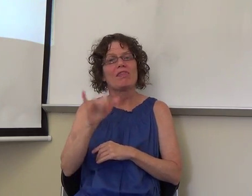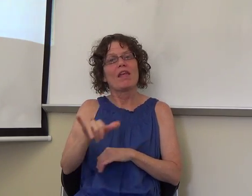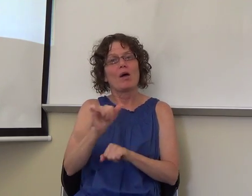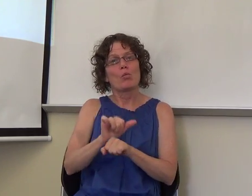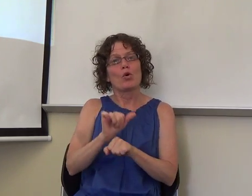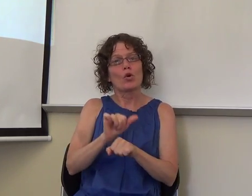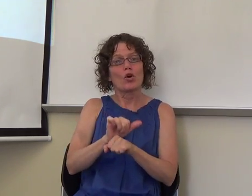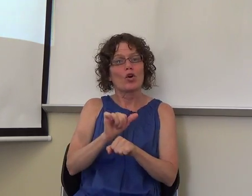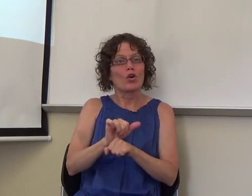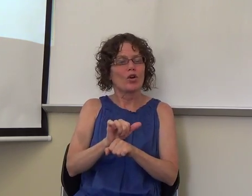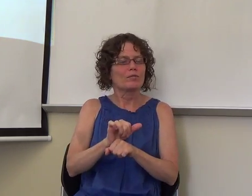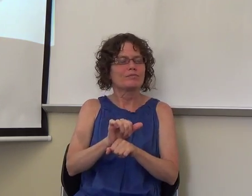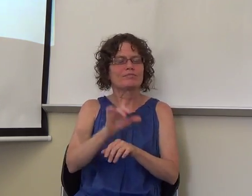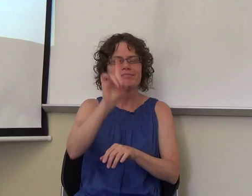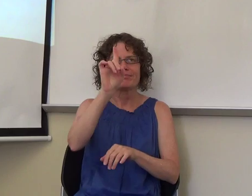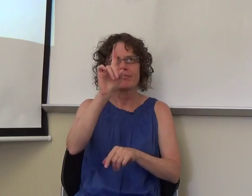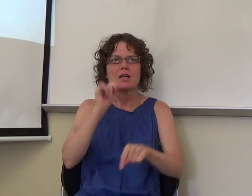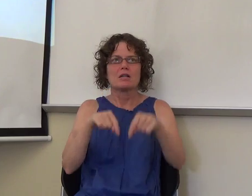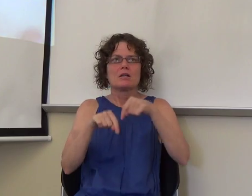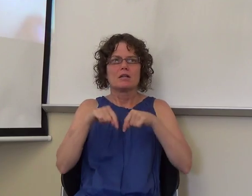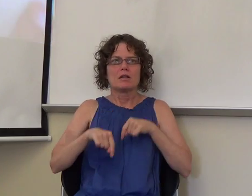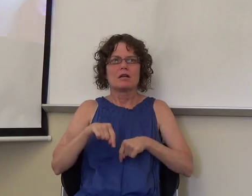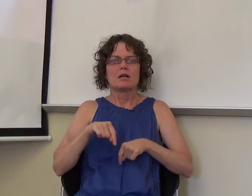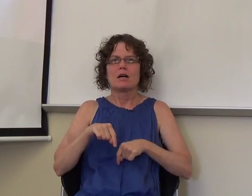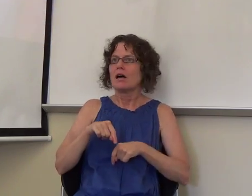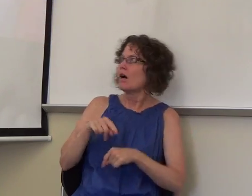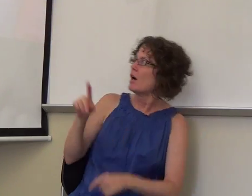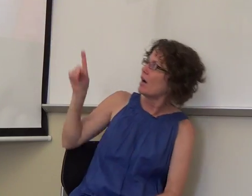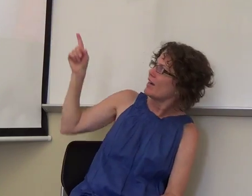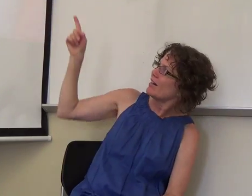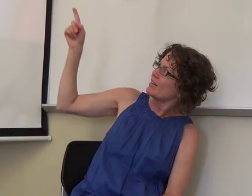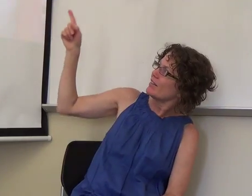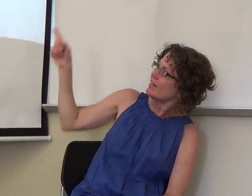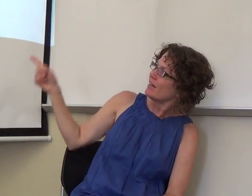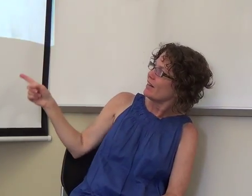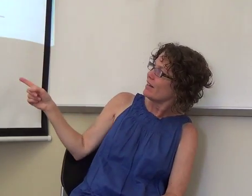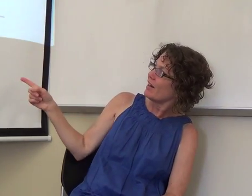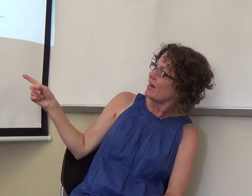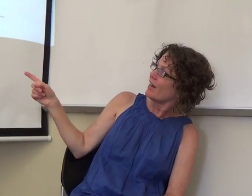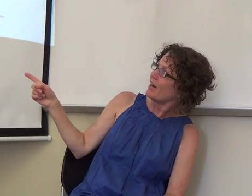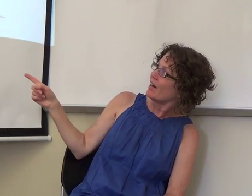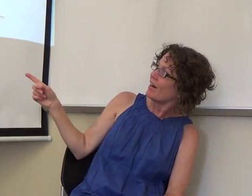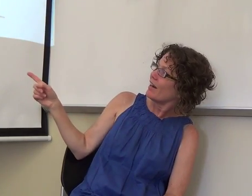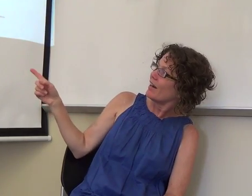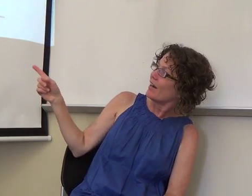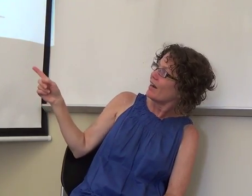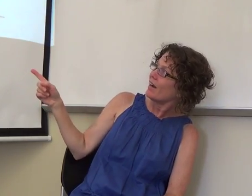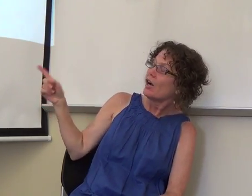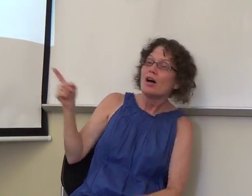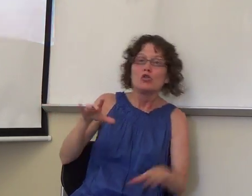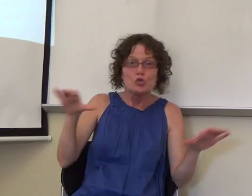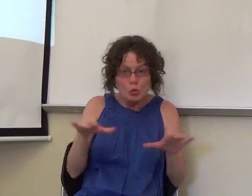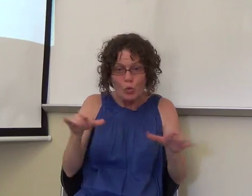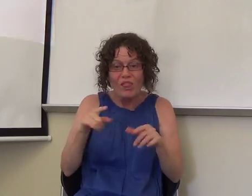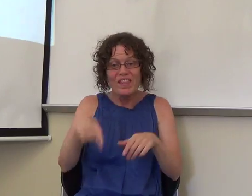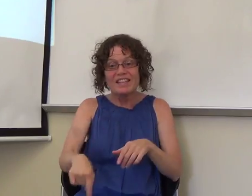This, by the way, this is all, it's not that we're going to do this and then go on to something else. This is an introduction to